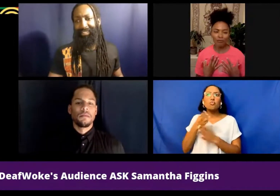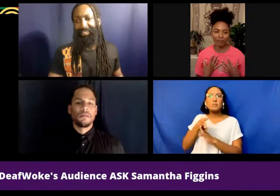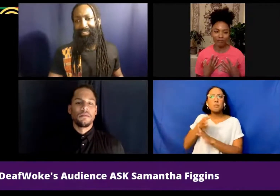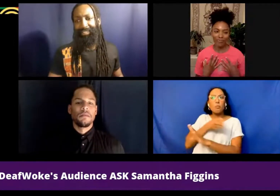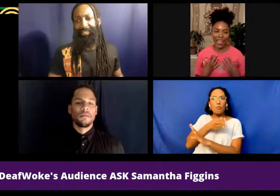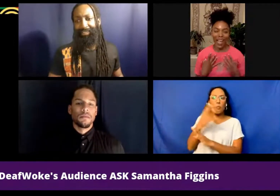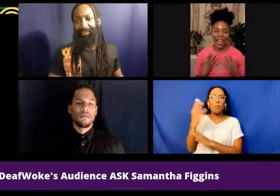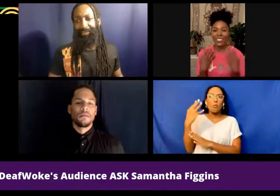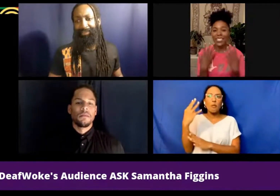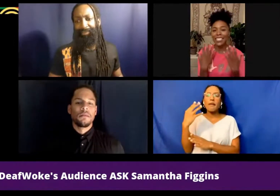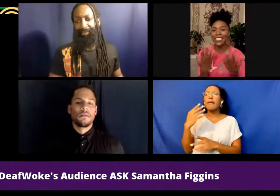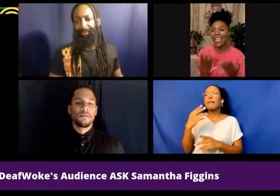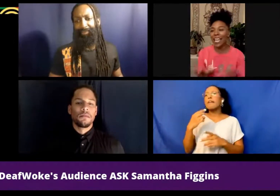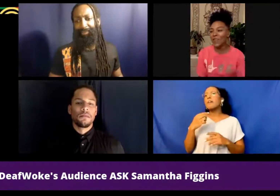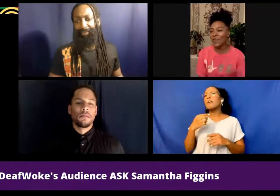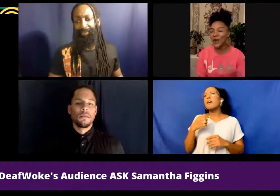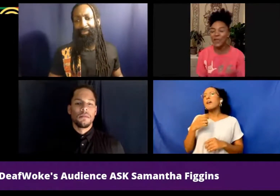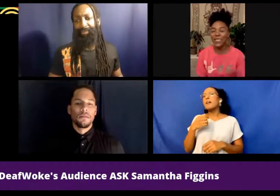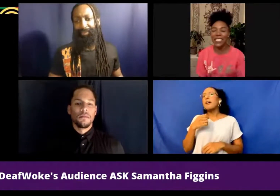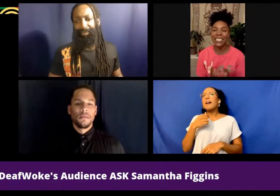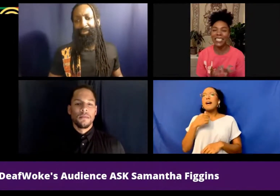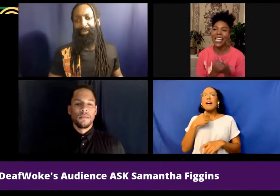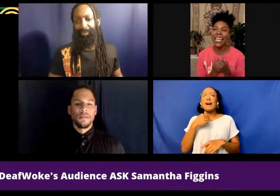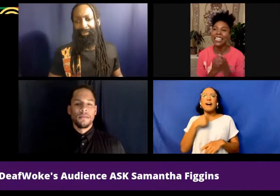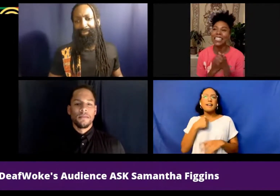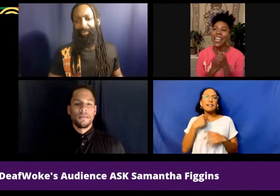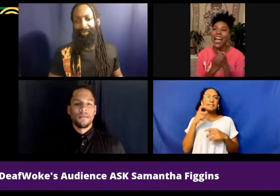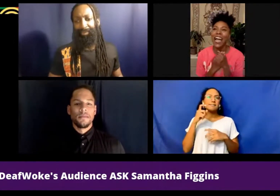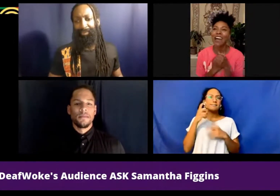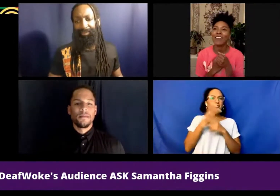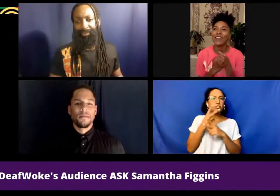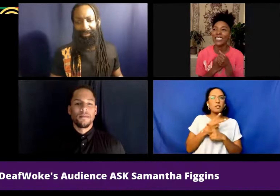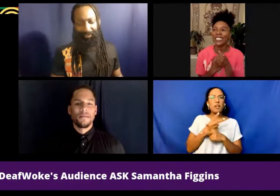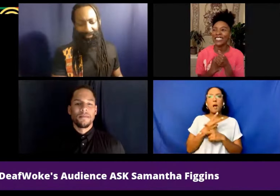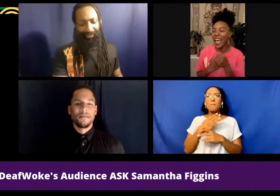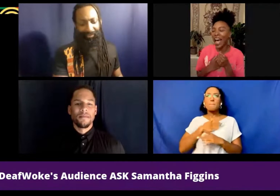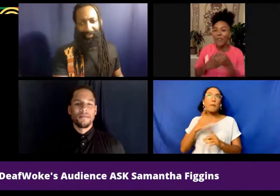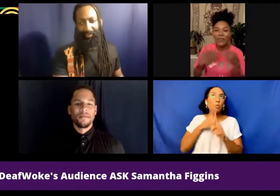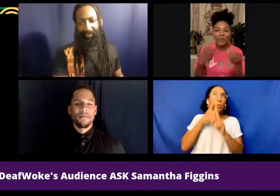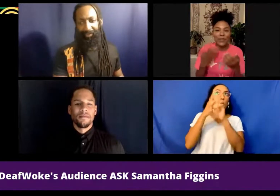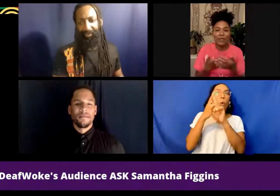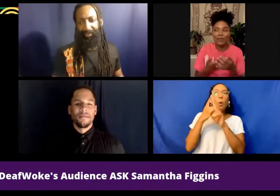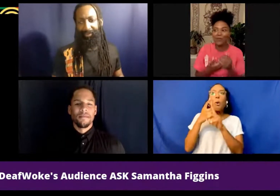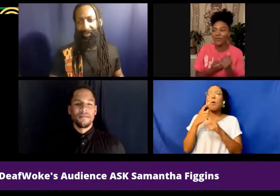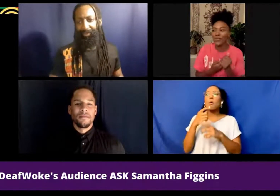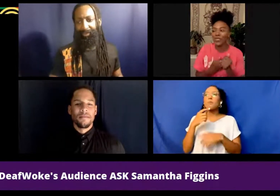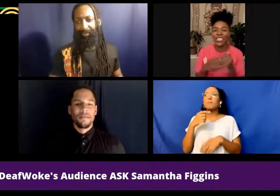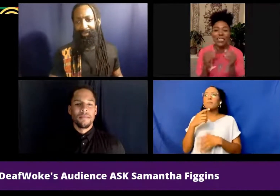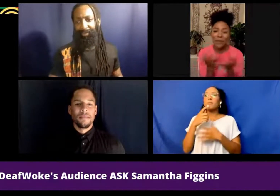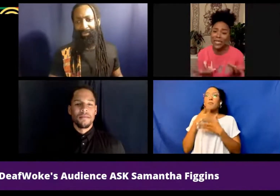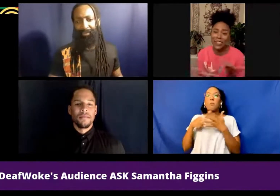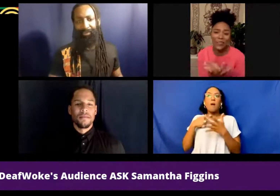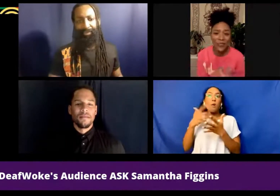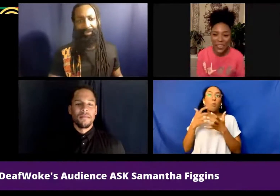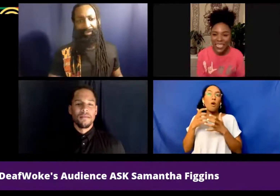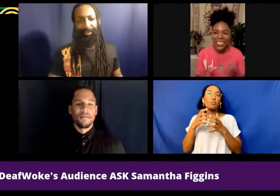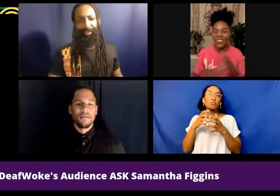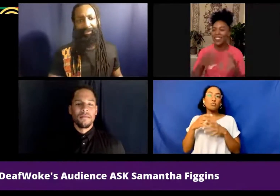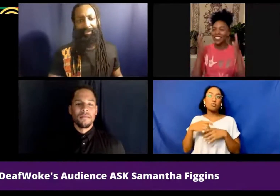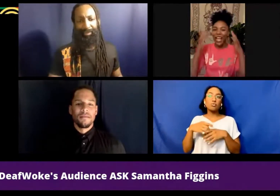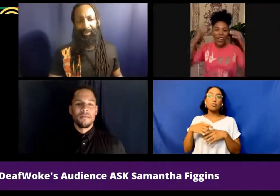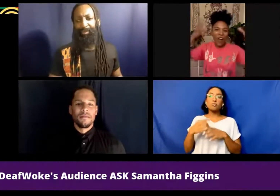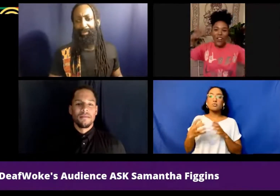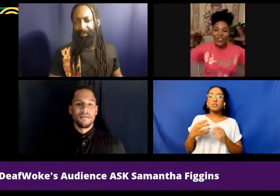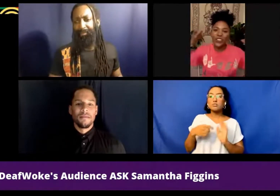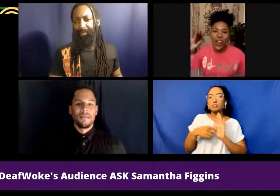out how to say what I wanted to say and how I would be perceived by the deaf community